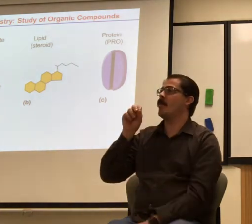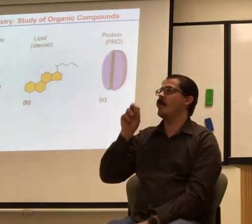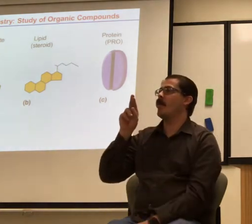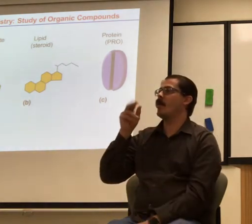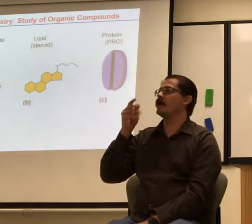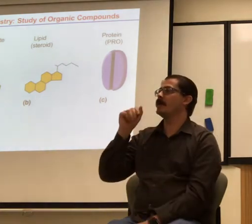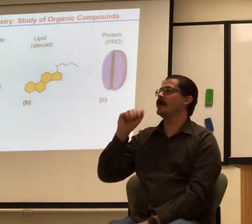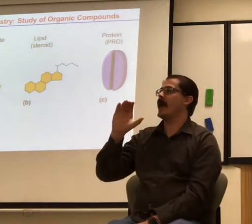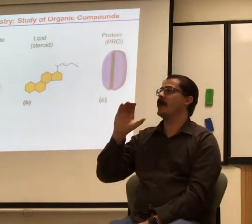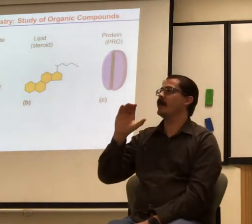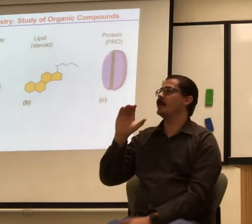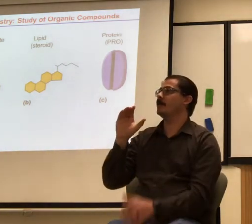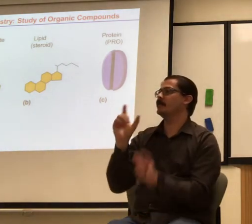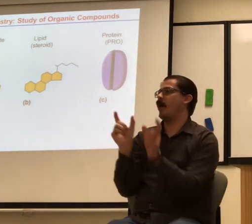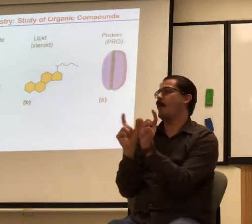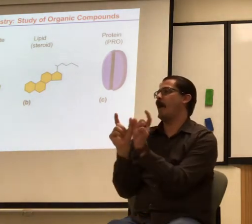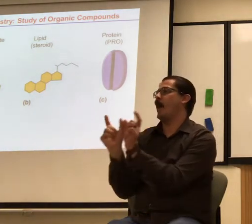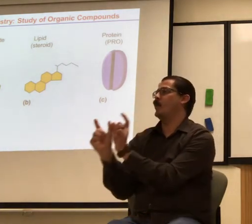compounds.